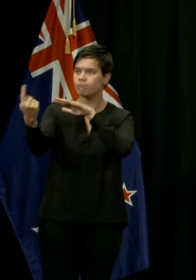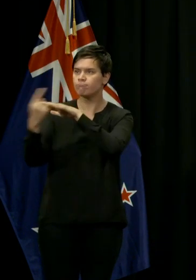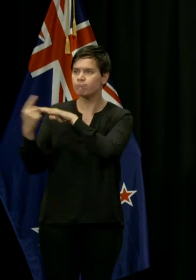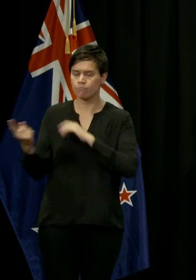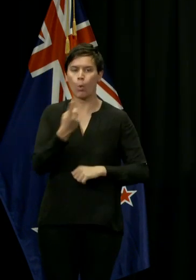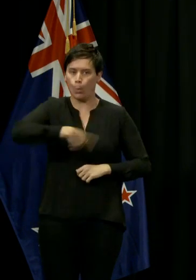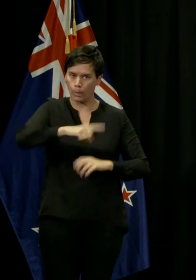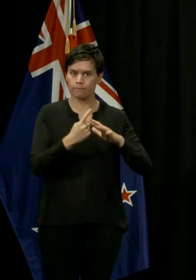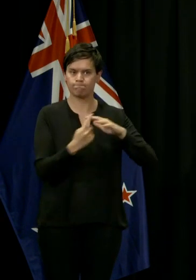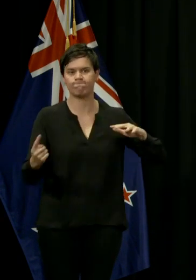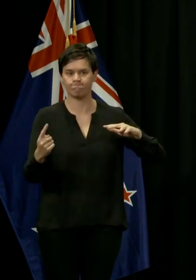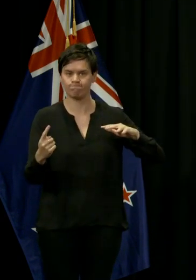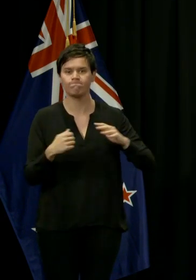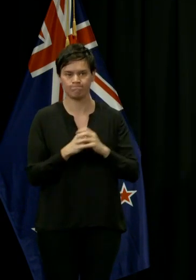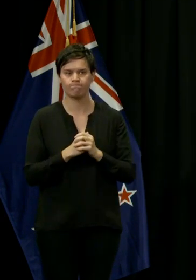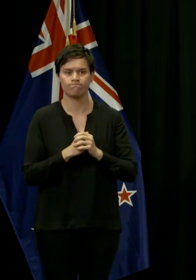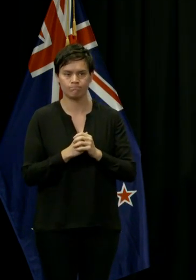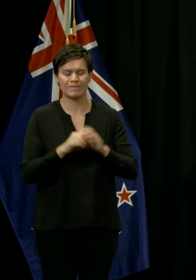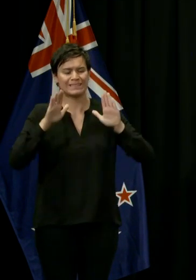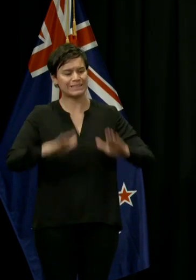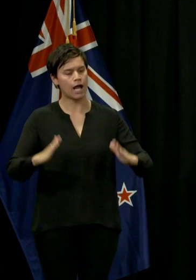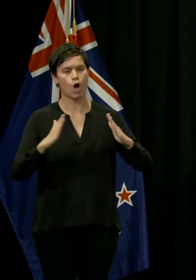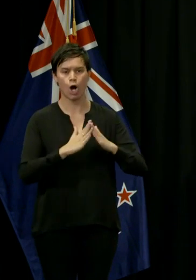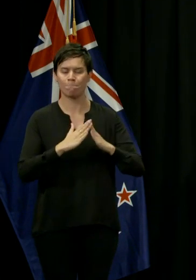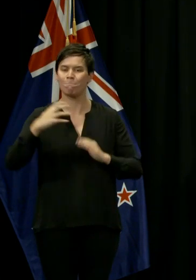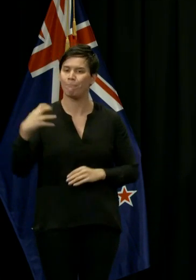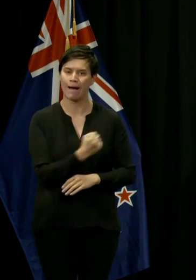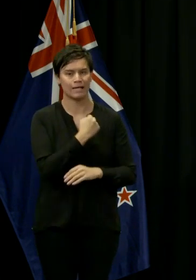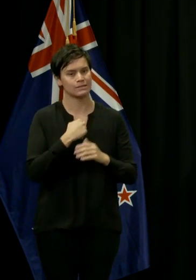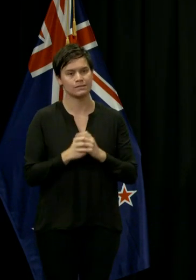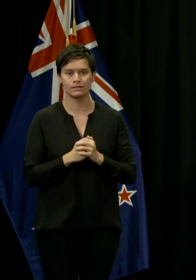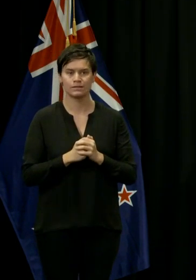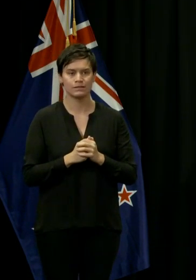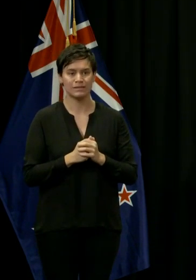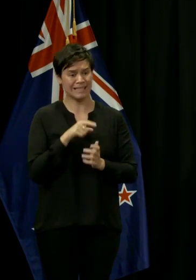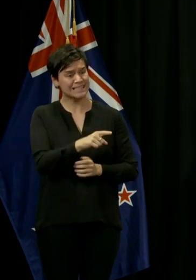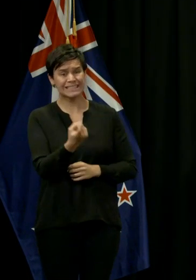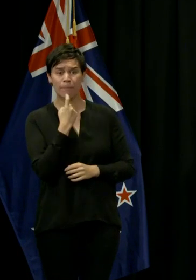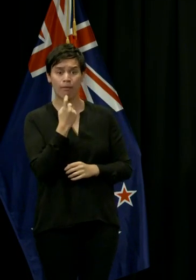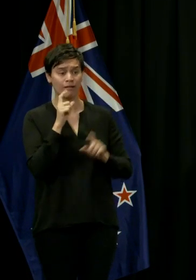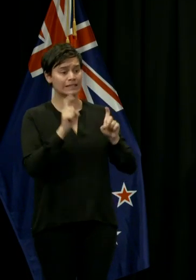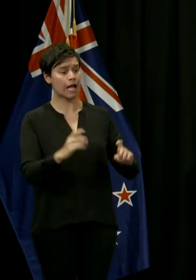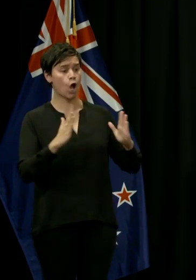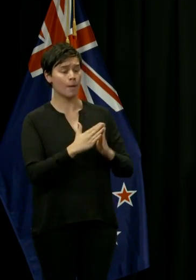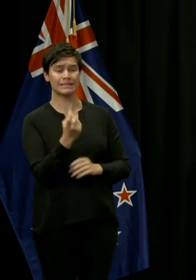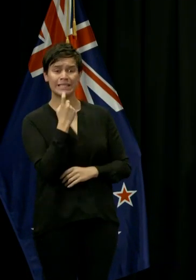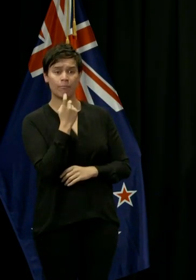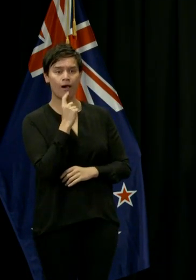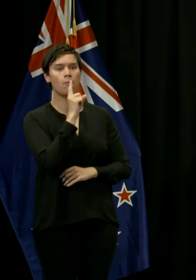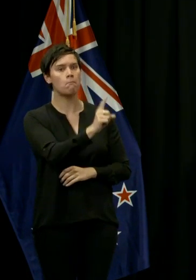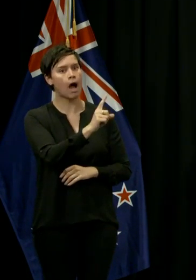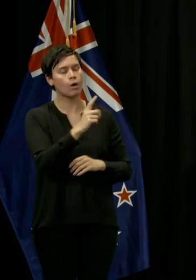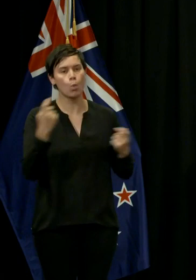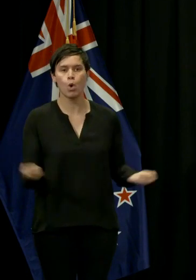do. Staying at home is essential. It's a simple but highly effective way to constrain the